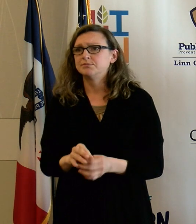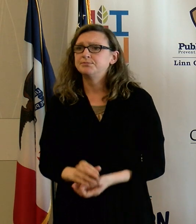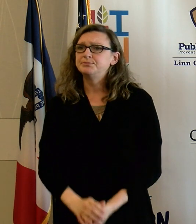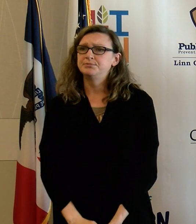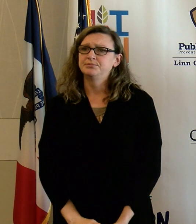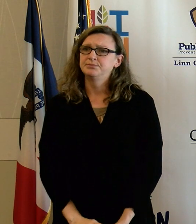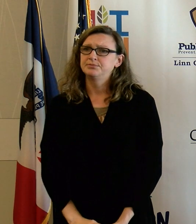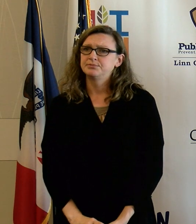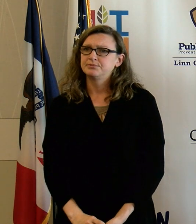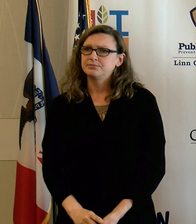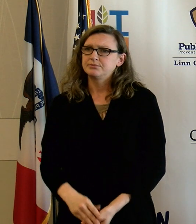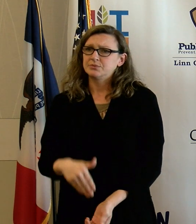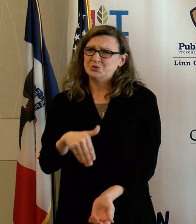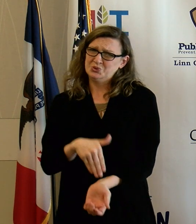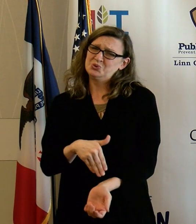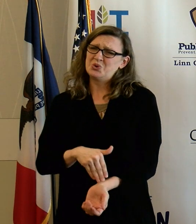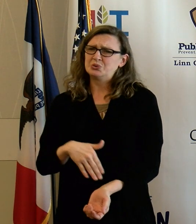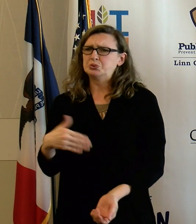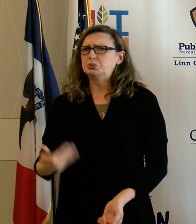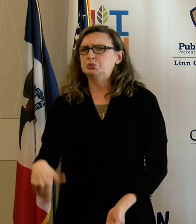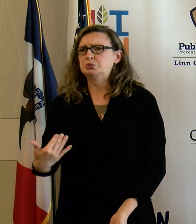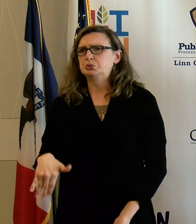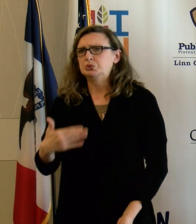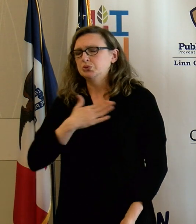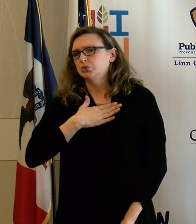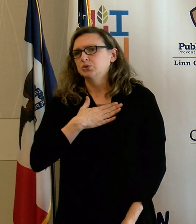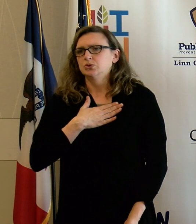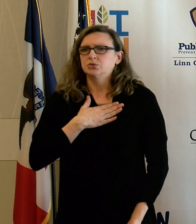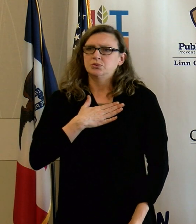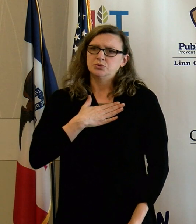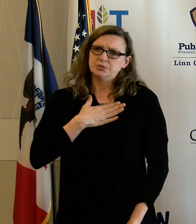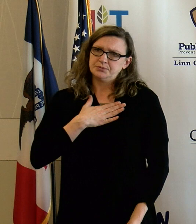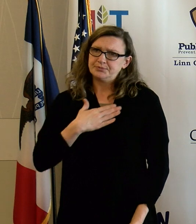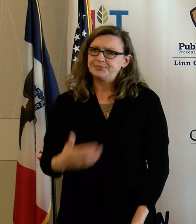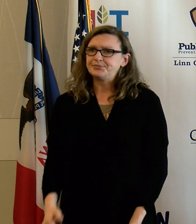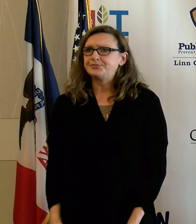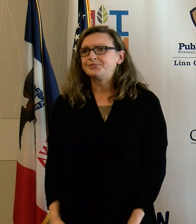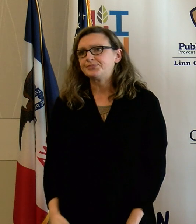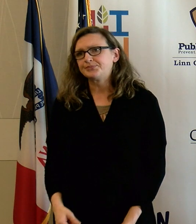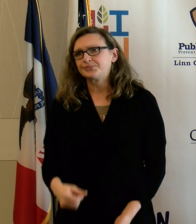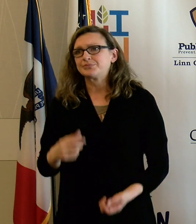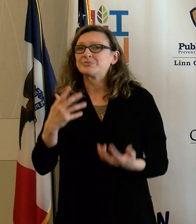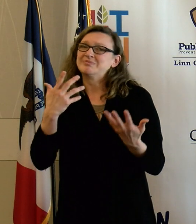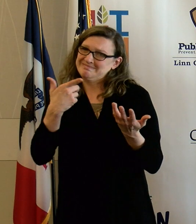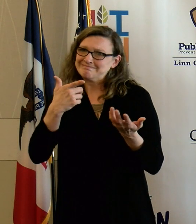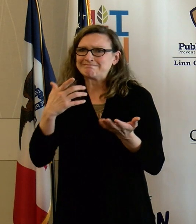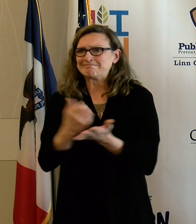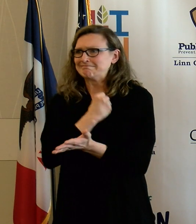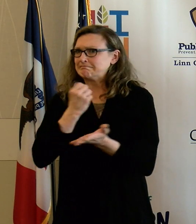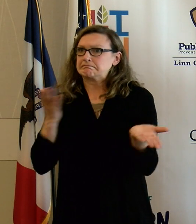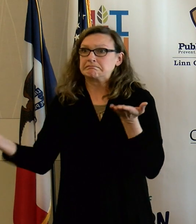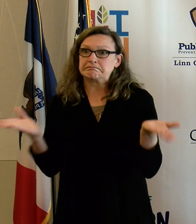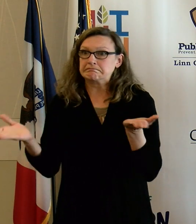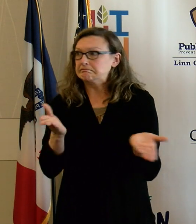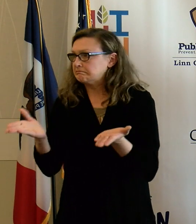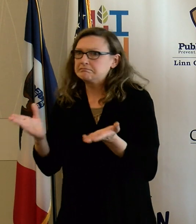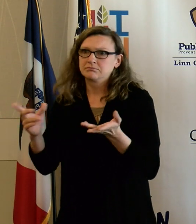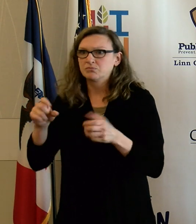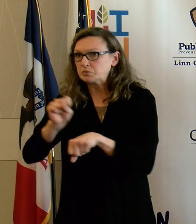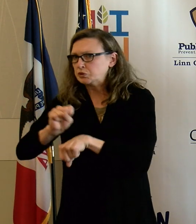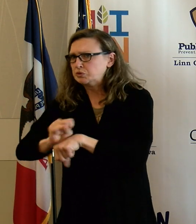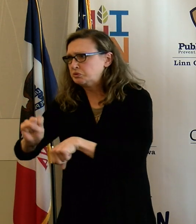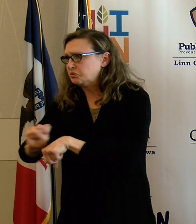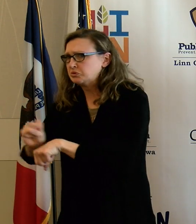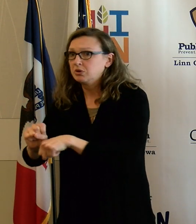hearts, there are so many others on the front lines who deserve our recognition. Our nurses